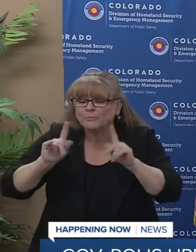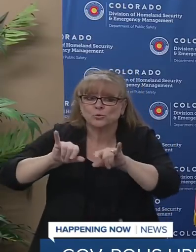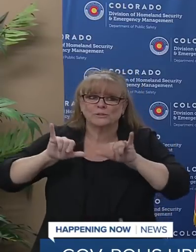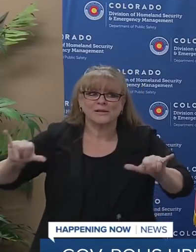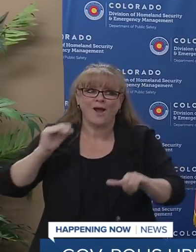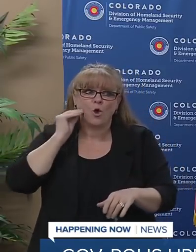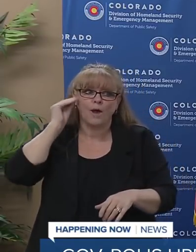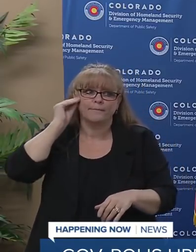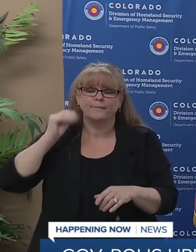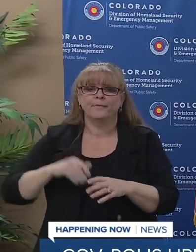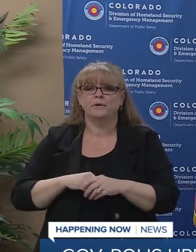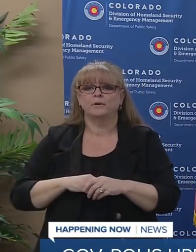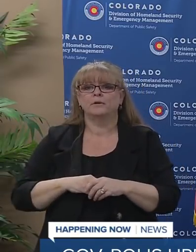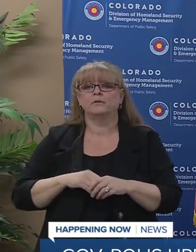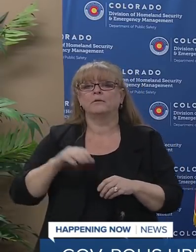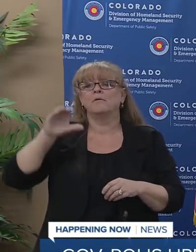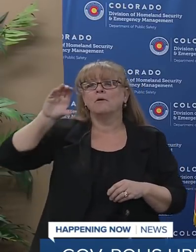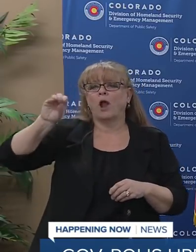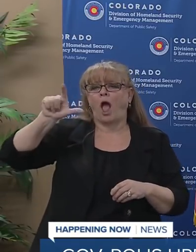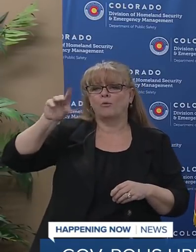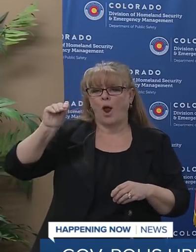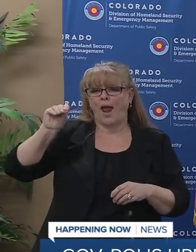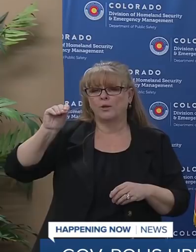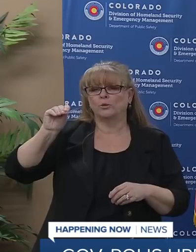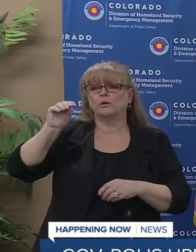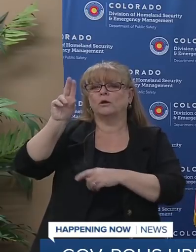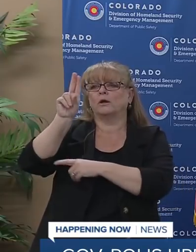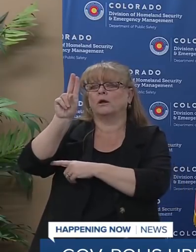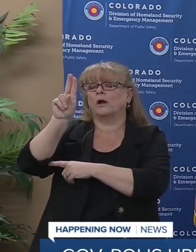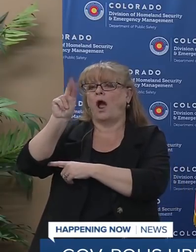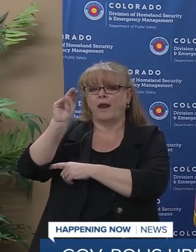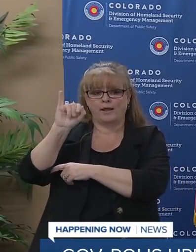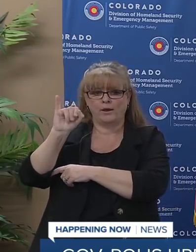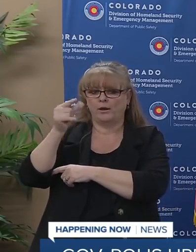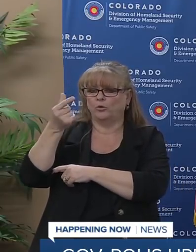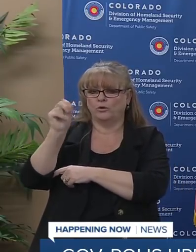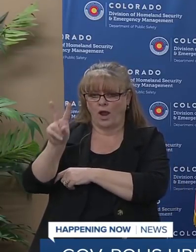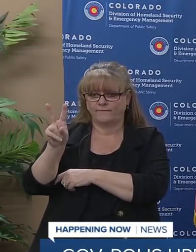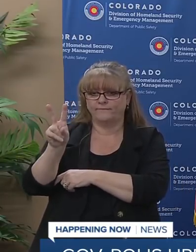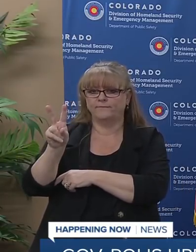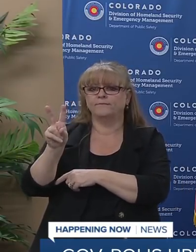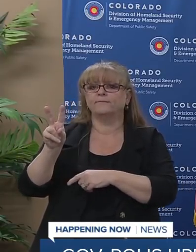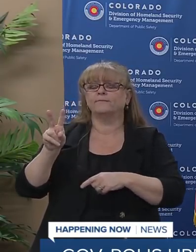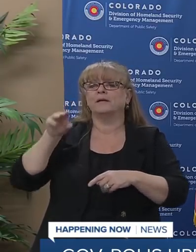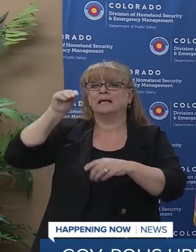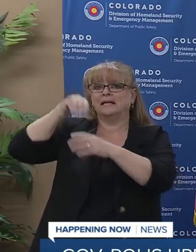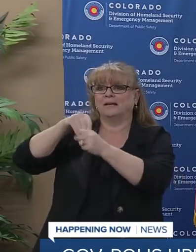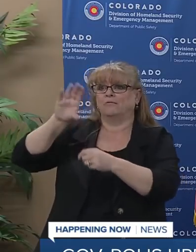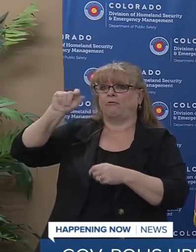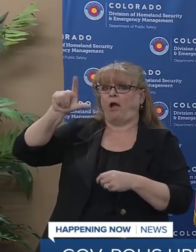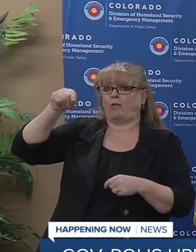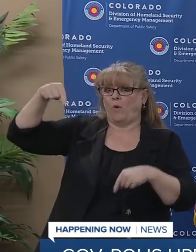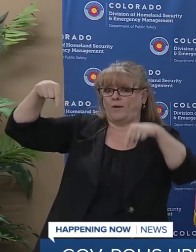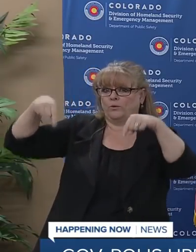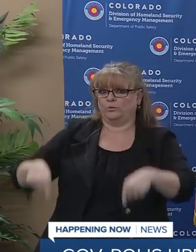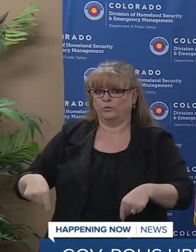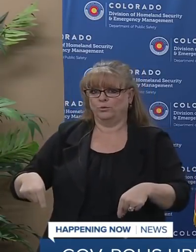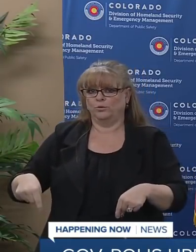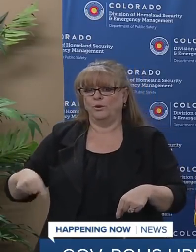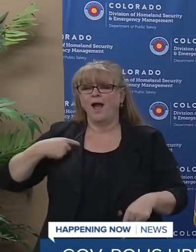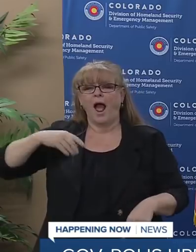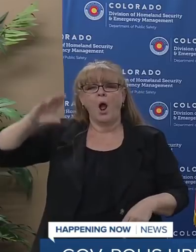for the unemployment side. You do need to file for that. I know the website has been had increased capacity, and there were times you couldn't